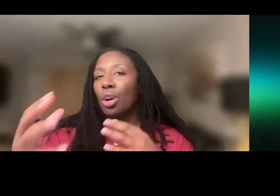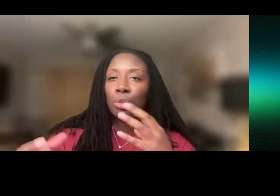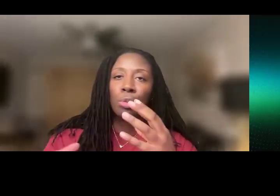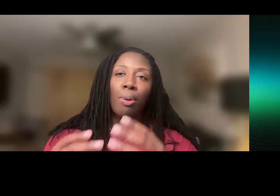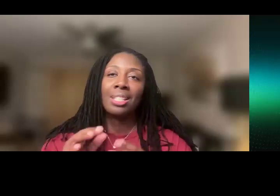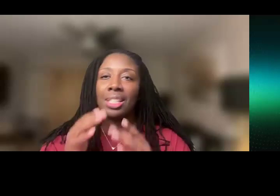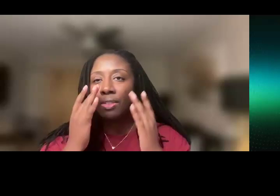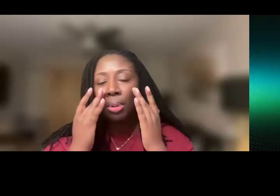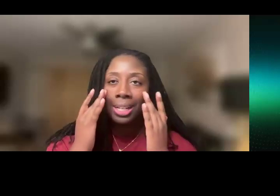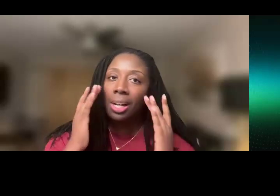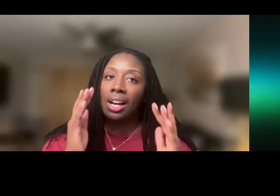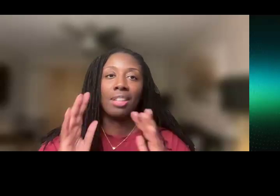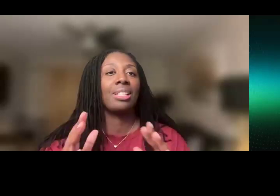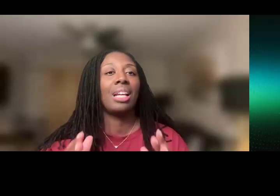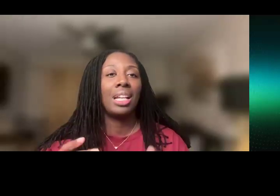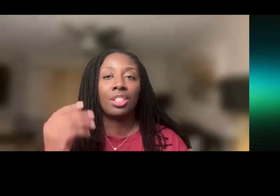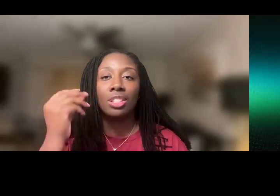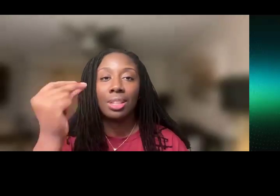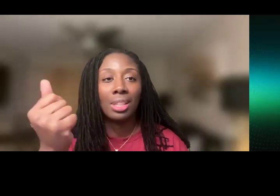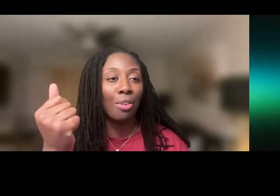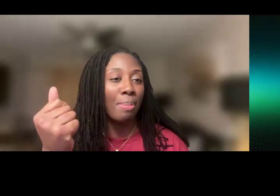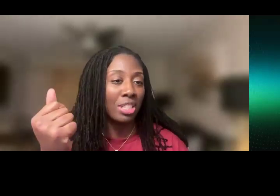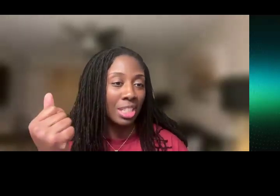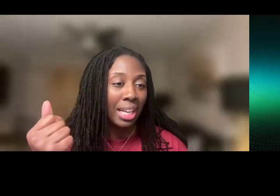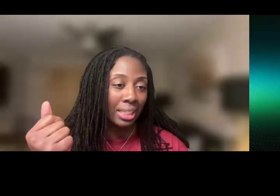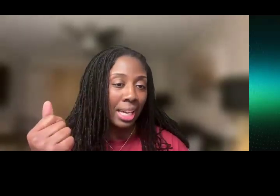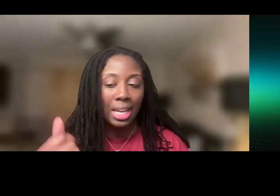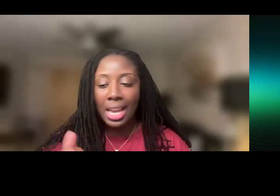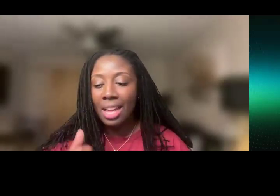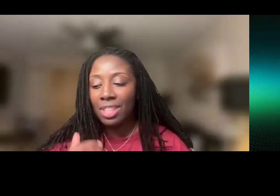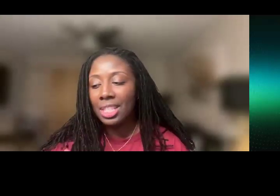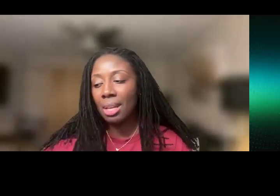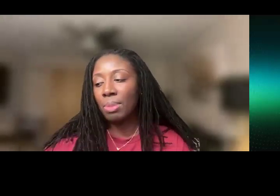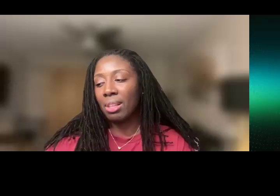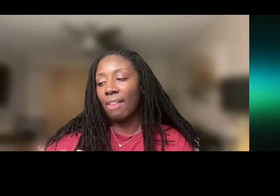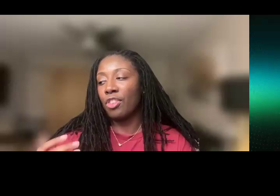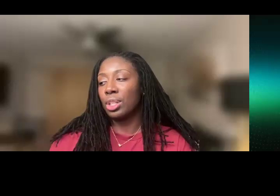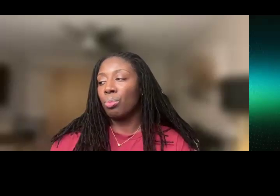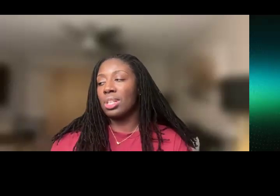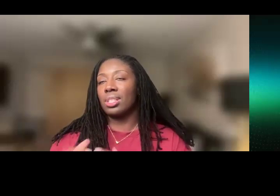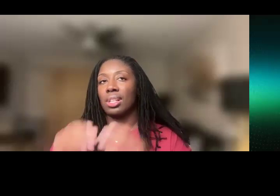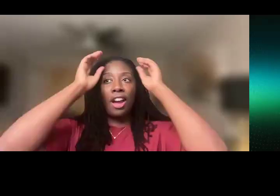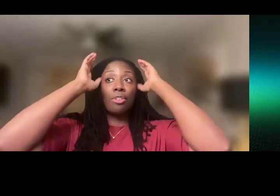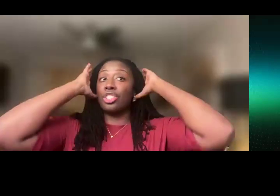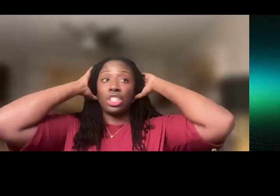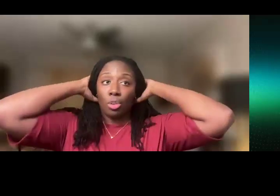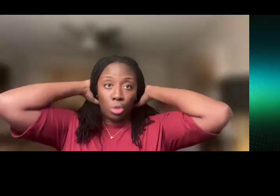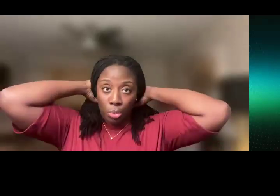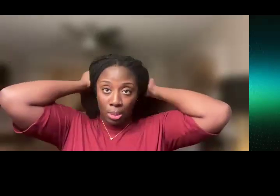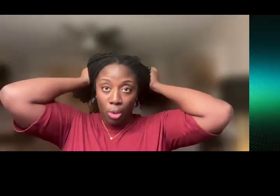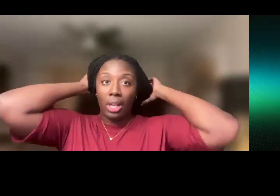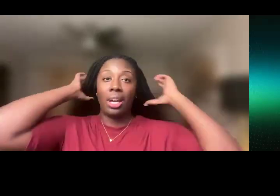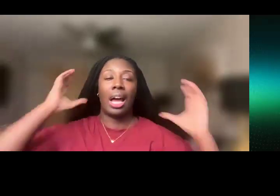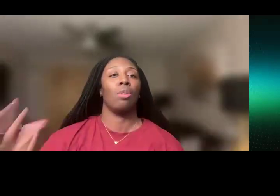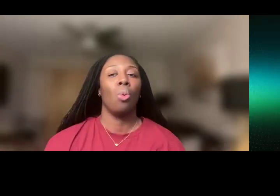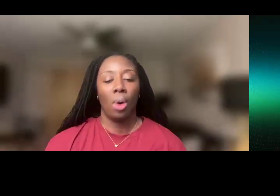now, goes through the process of putting it on and things of that nature. They grab us just like that. And this is Mm-hmm. something that for some reason founders just don't